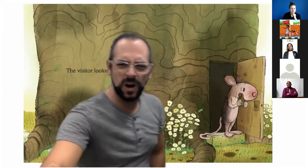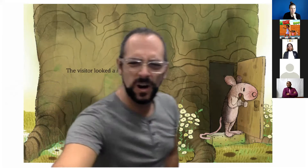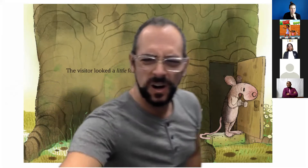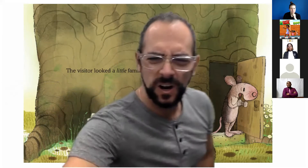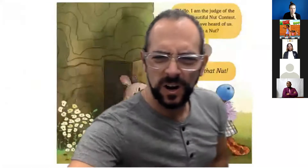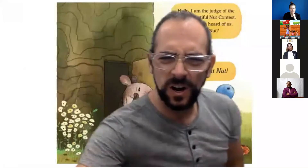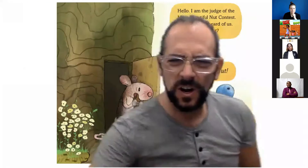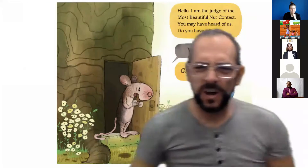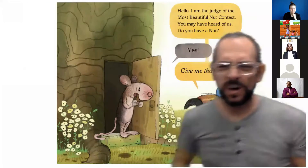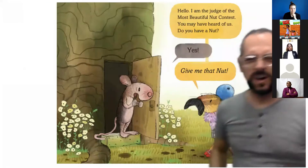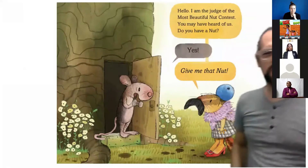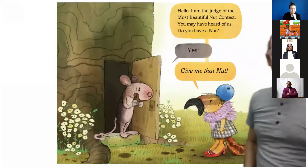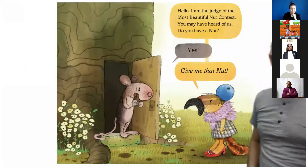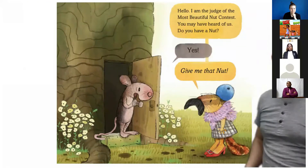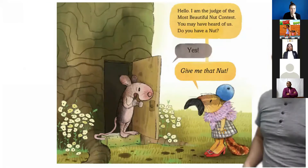Who could it be?